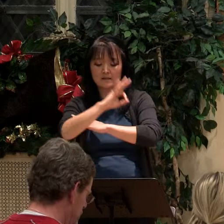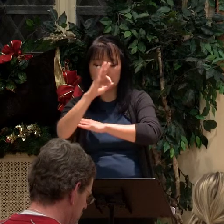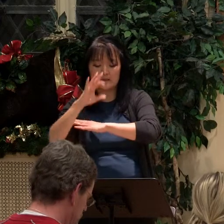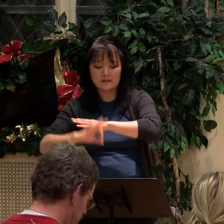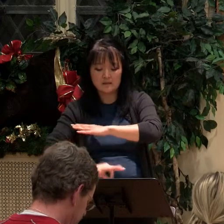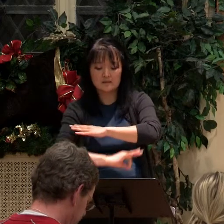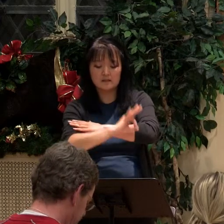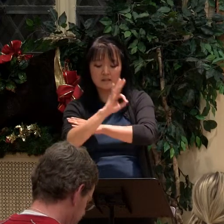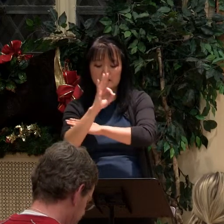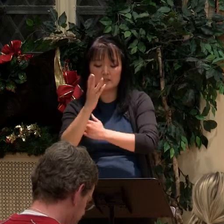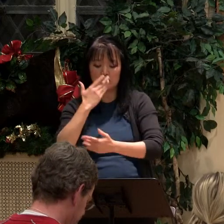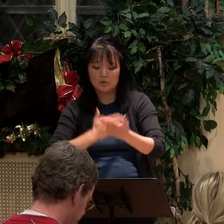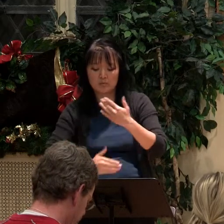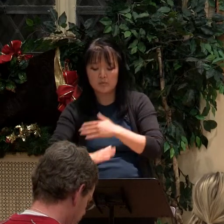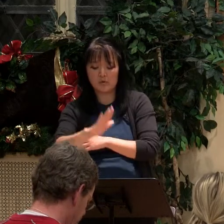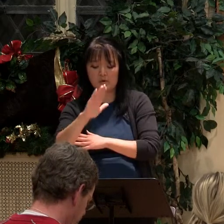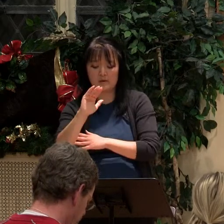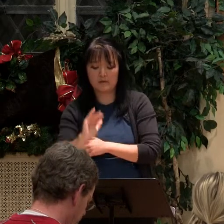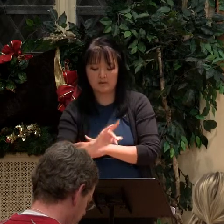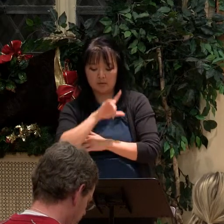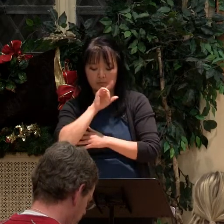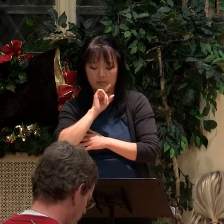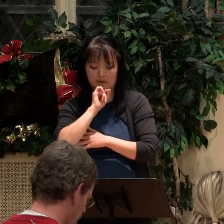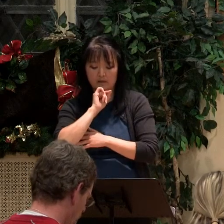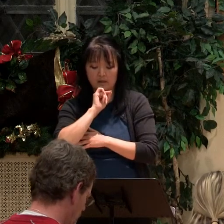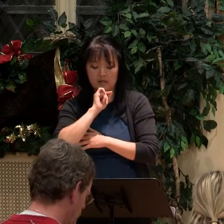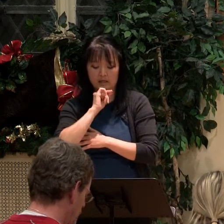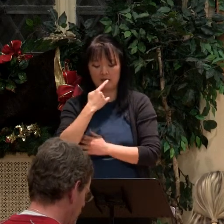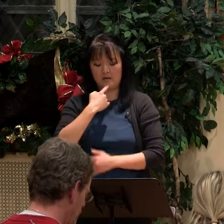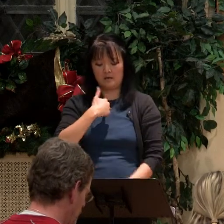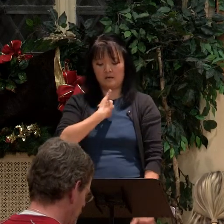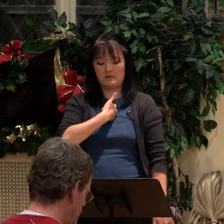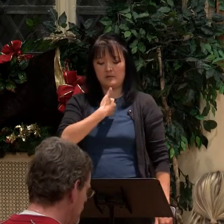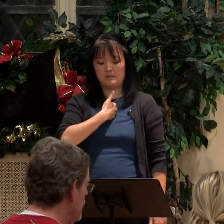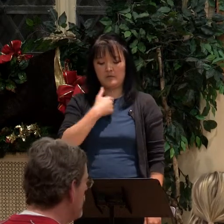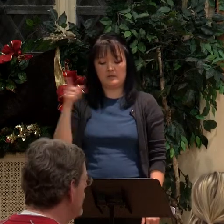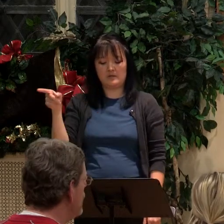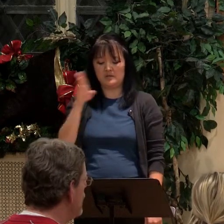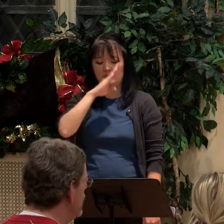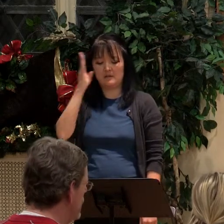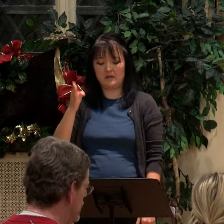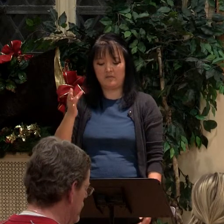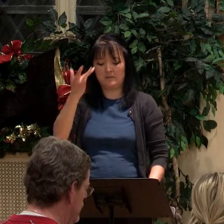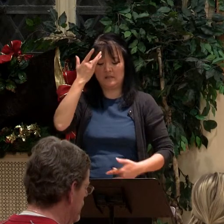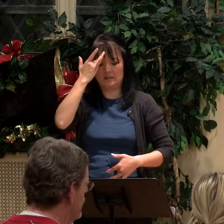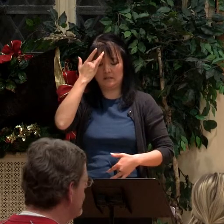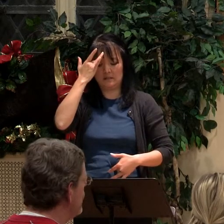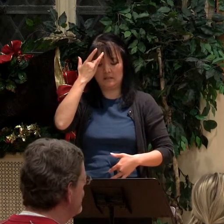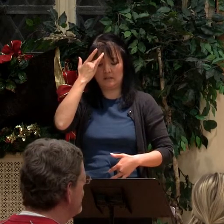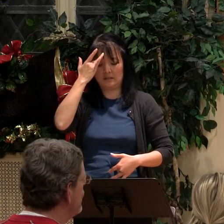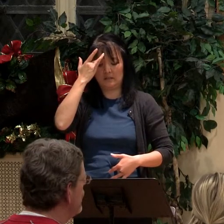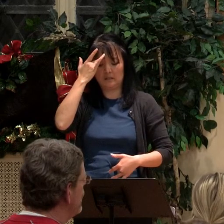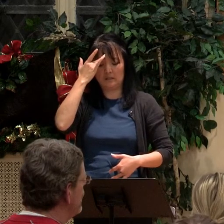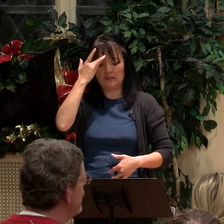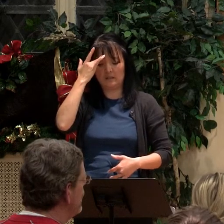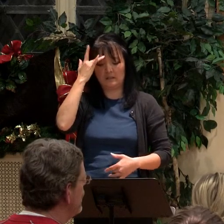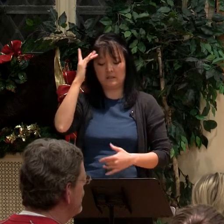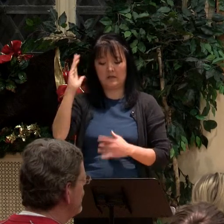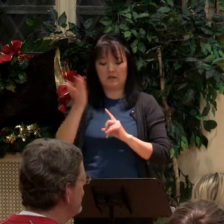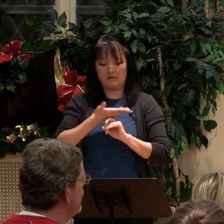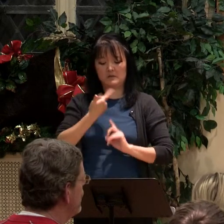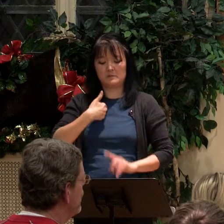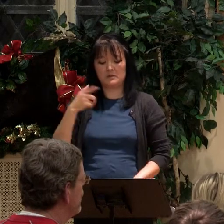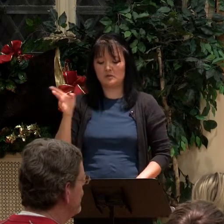Good morning, little bird. I tell myself that she never gets sick. I tell myself that she will never let